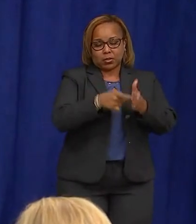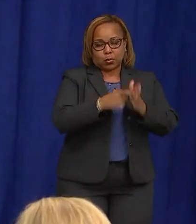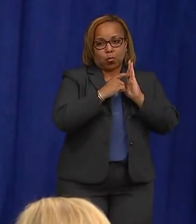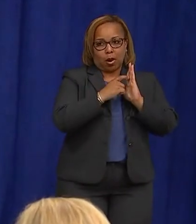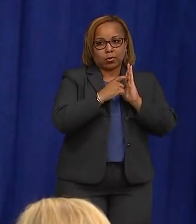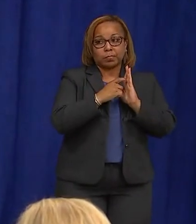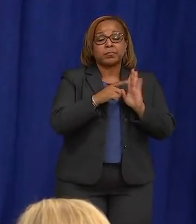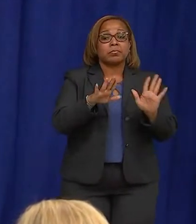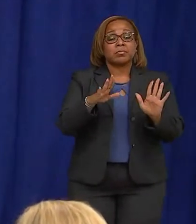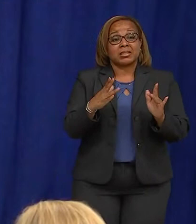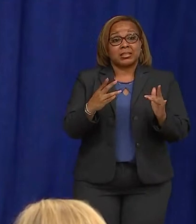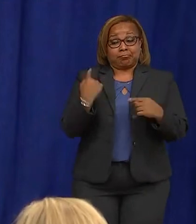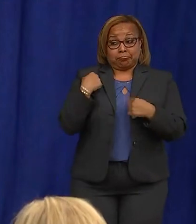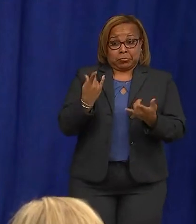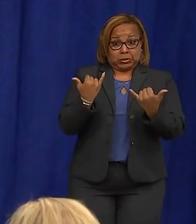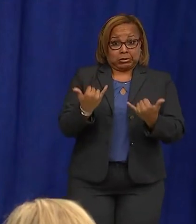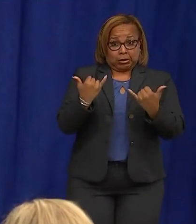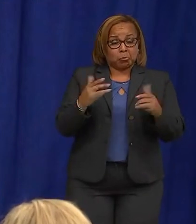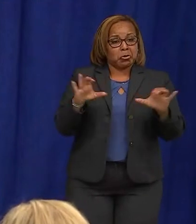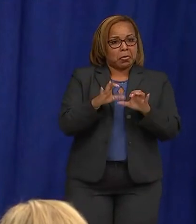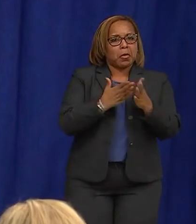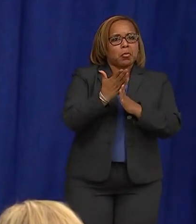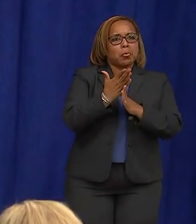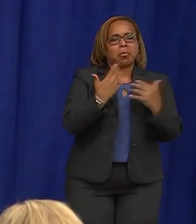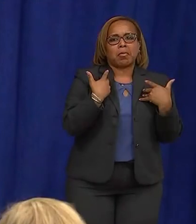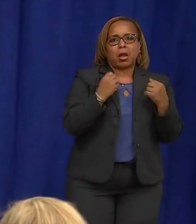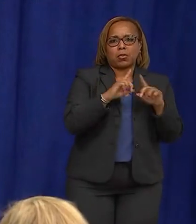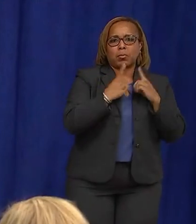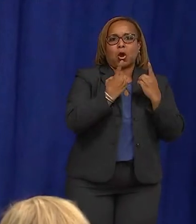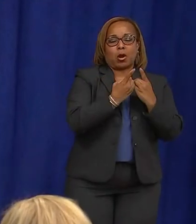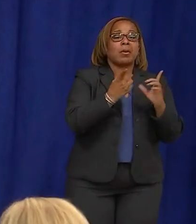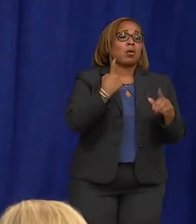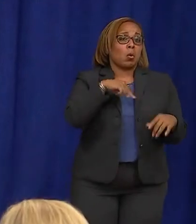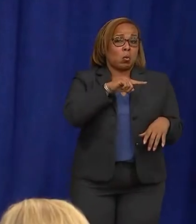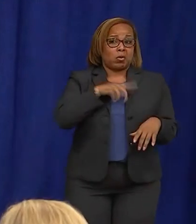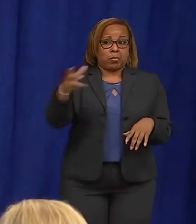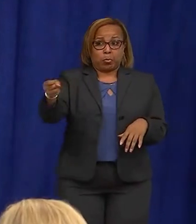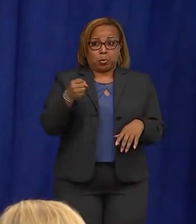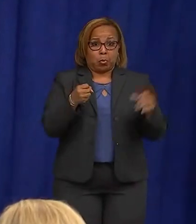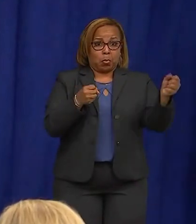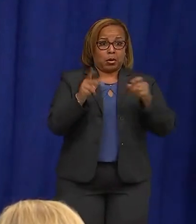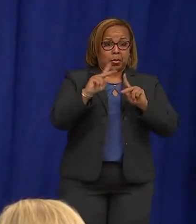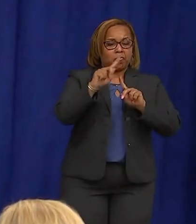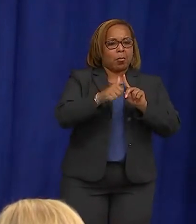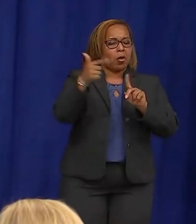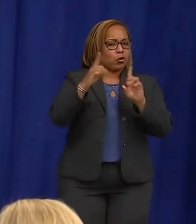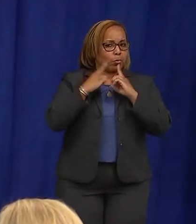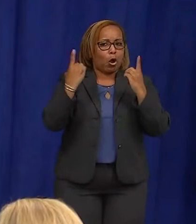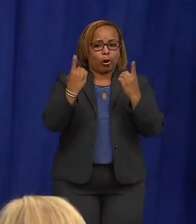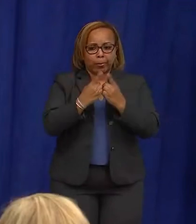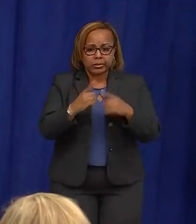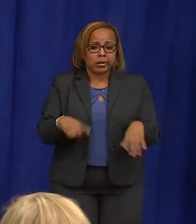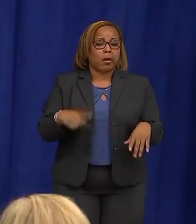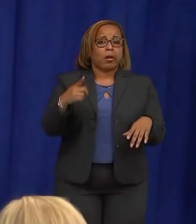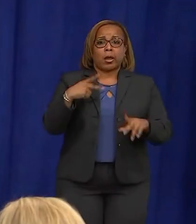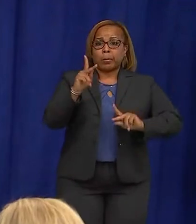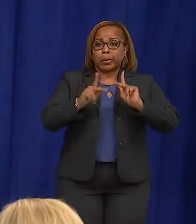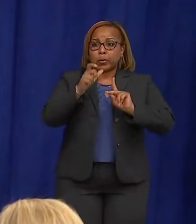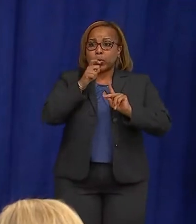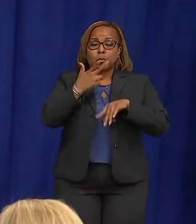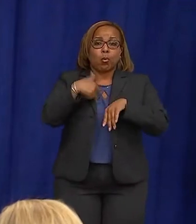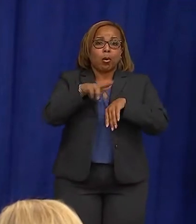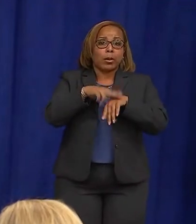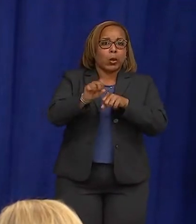required. And, you know, to date, we've done that largely through the health department, although we've certainly pulled in folks from other departments. We've taken people